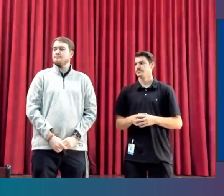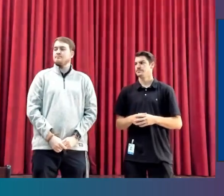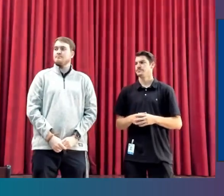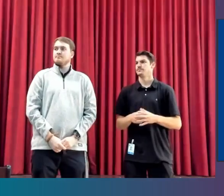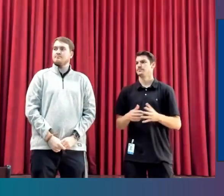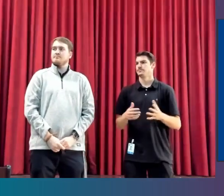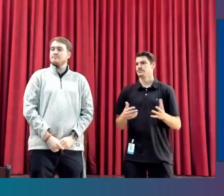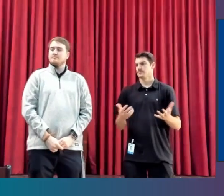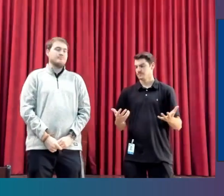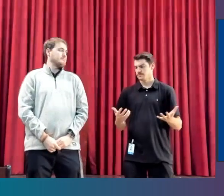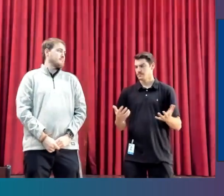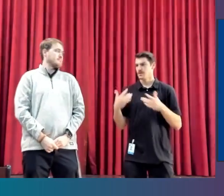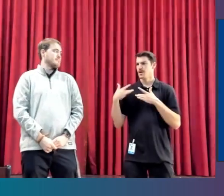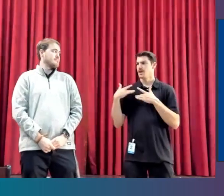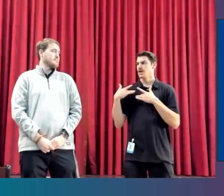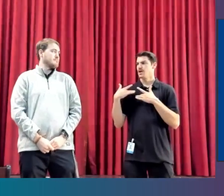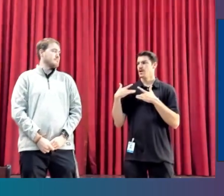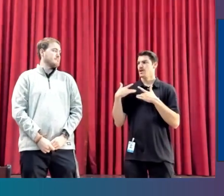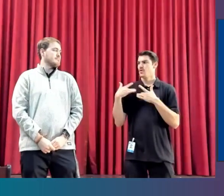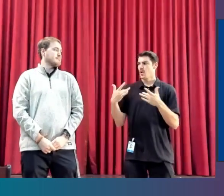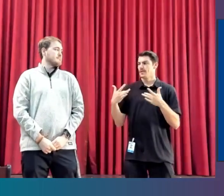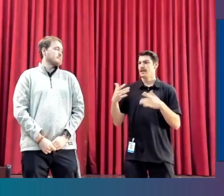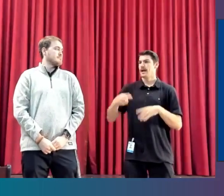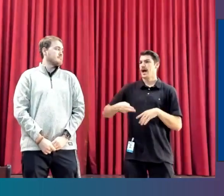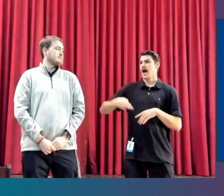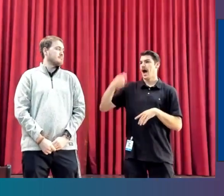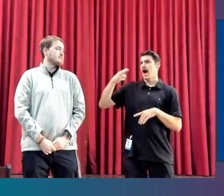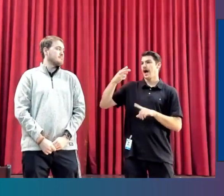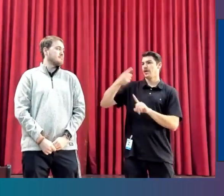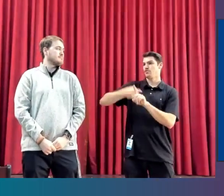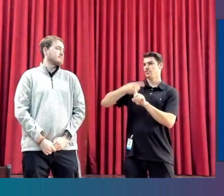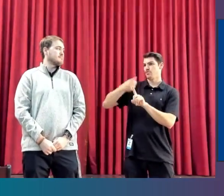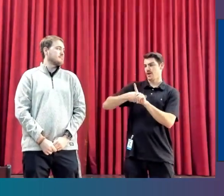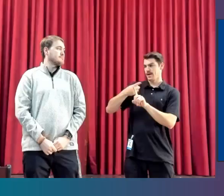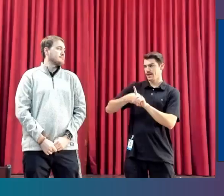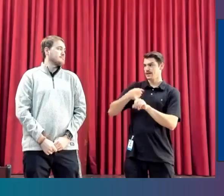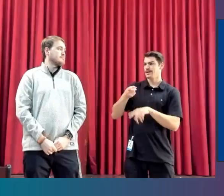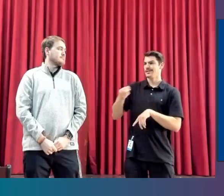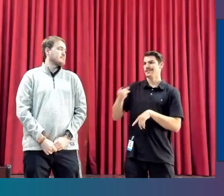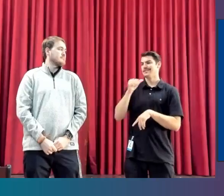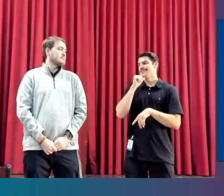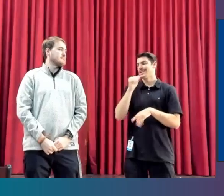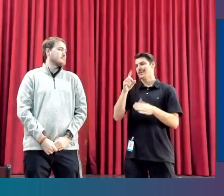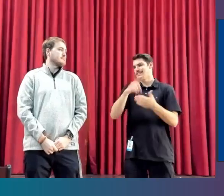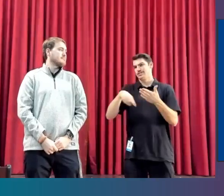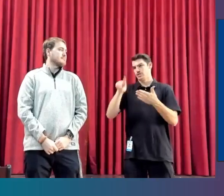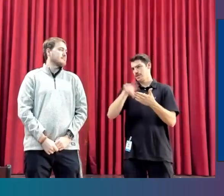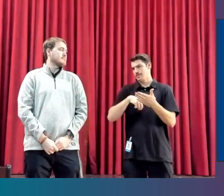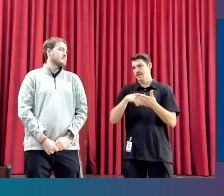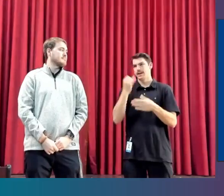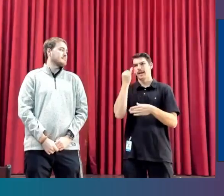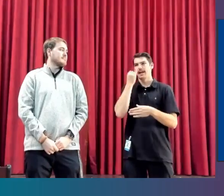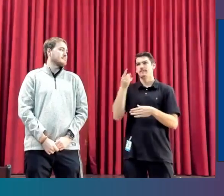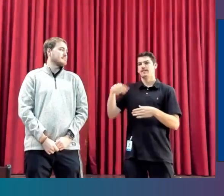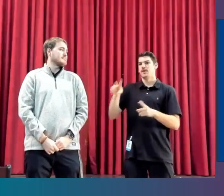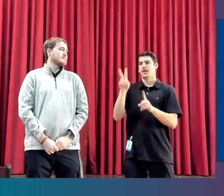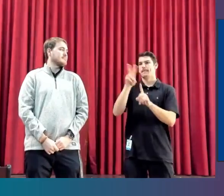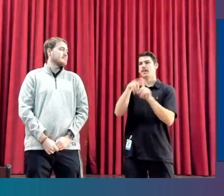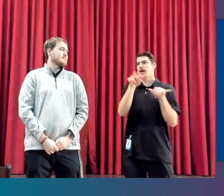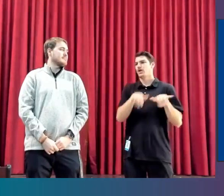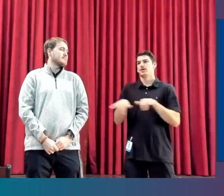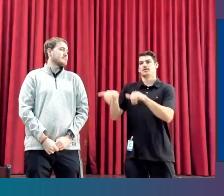So normally high rent prices are not discrimination if they're applied across the